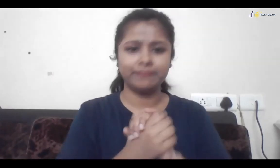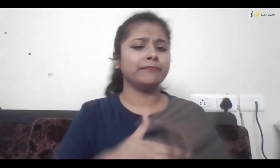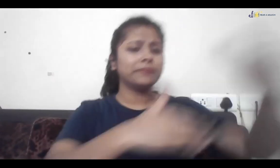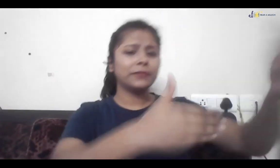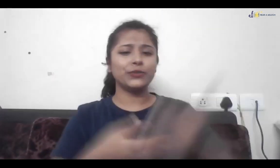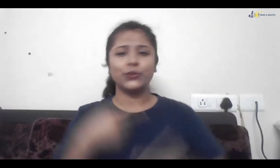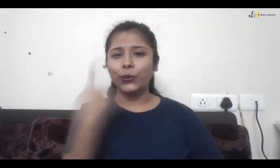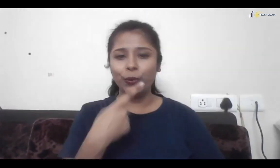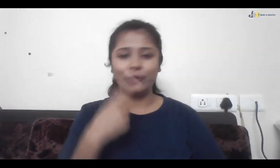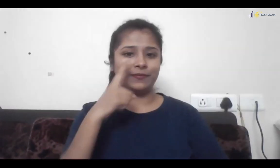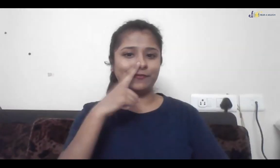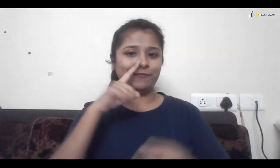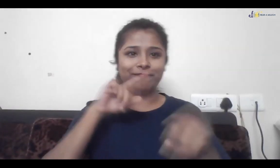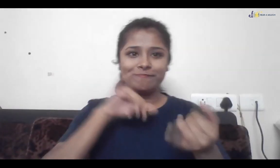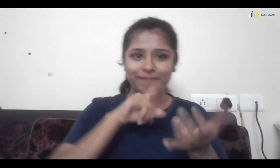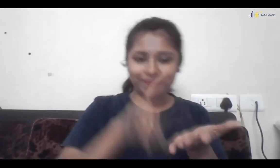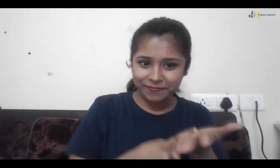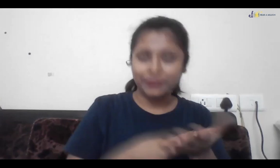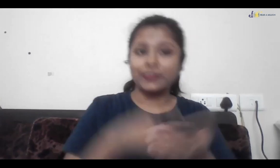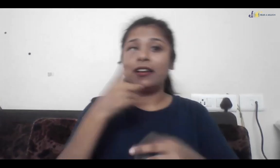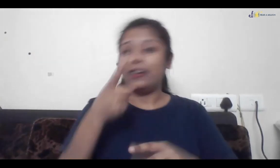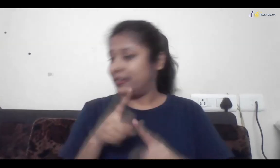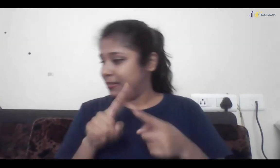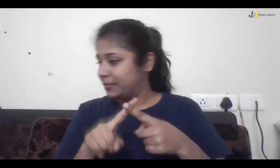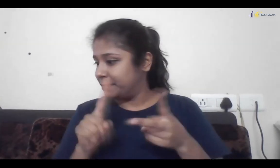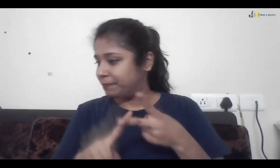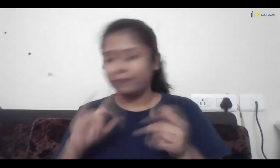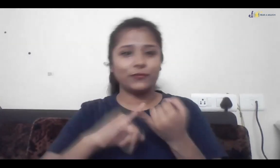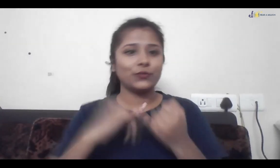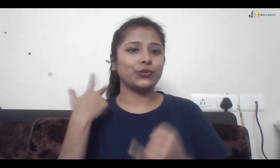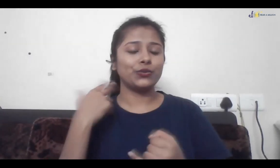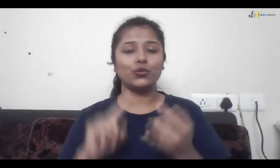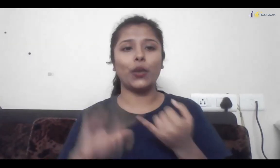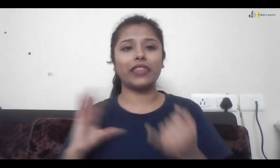Hello everyone, hello friends. So who I am? I would like